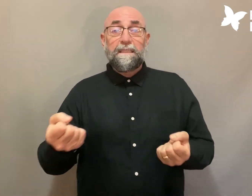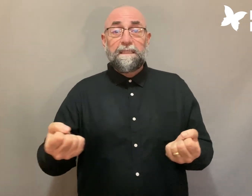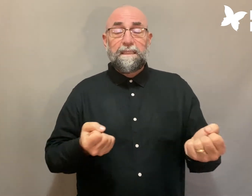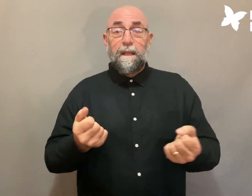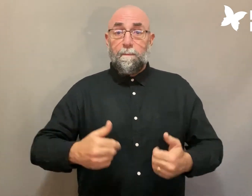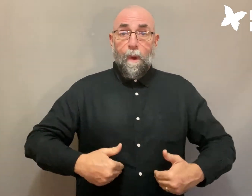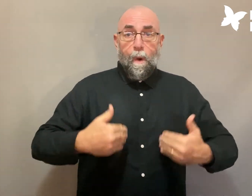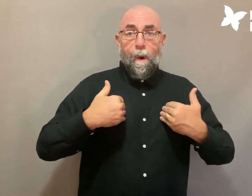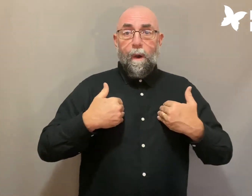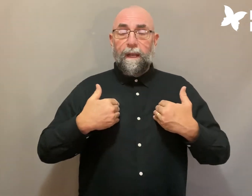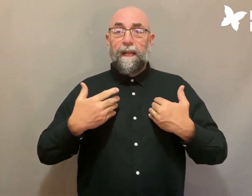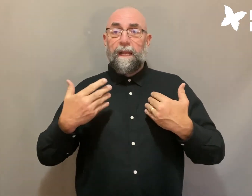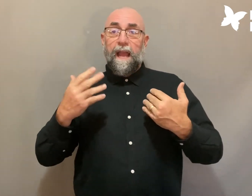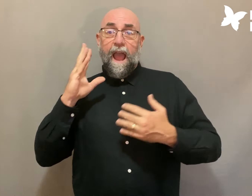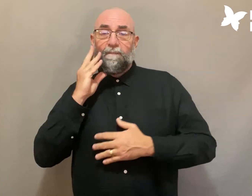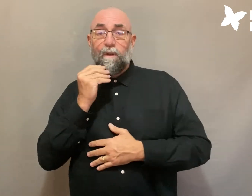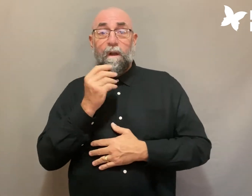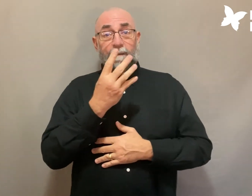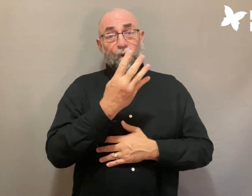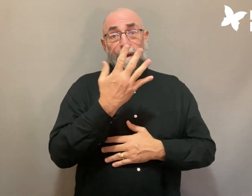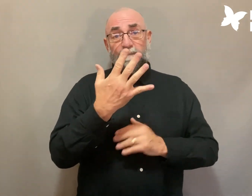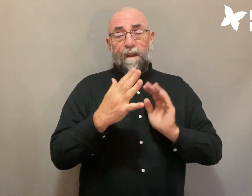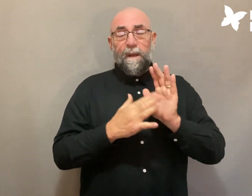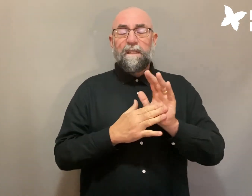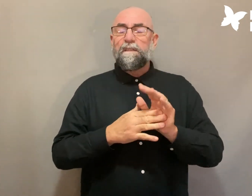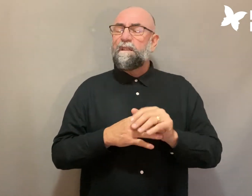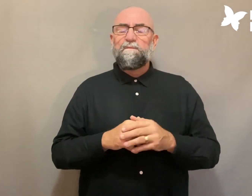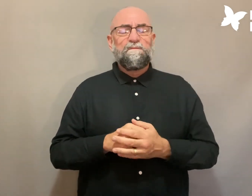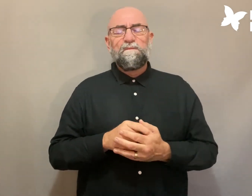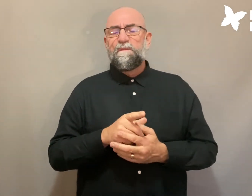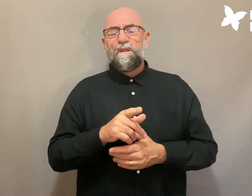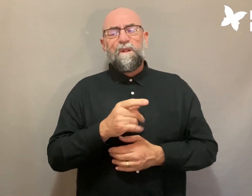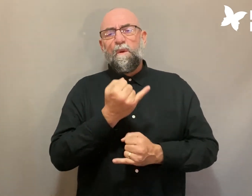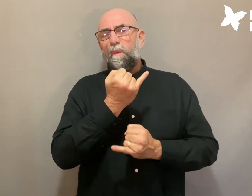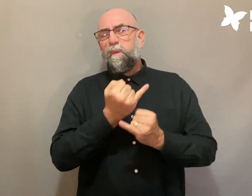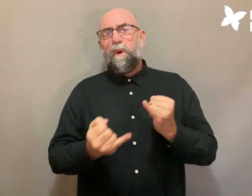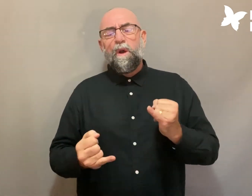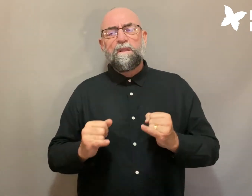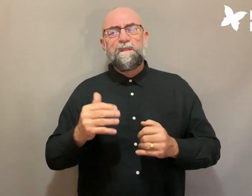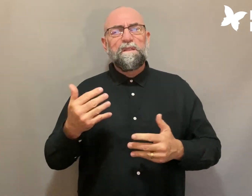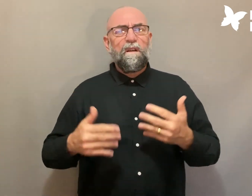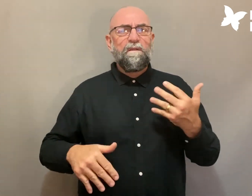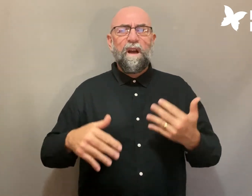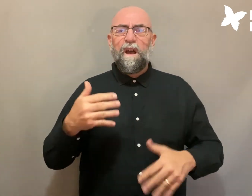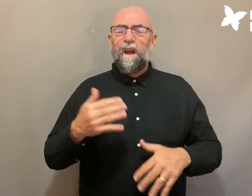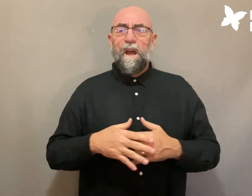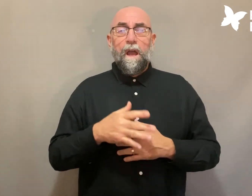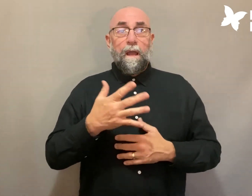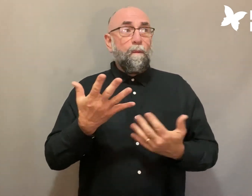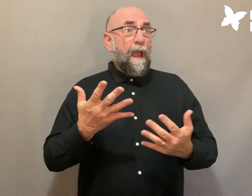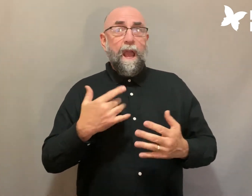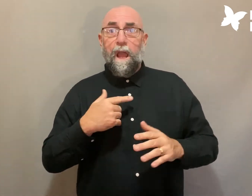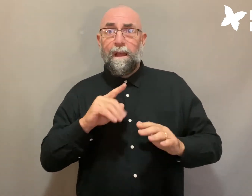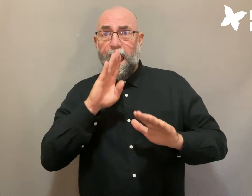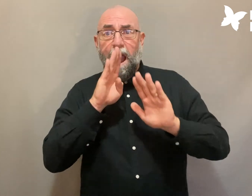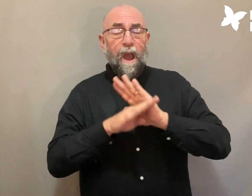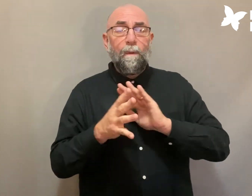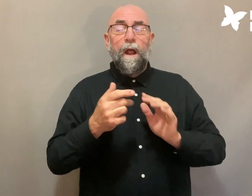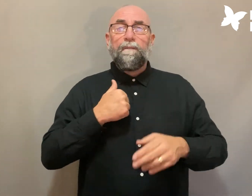was a 45-minute bus trip, and that was hell. There's no escape on a bus. You have to sit on that bus for